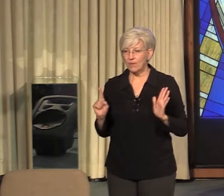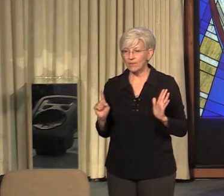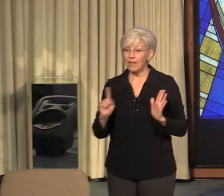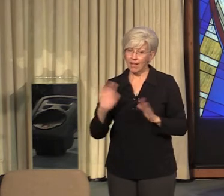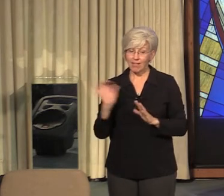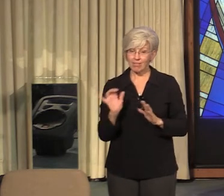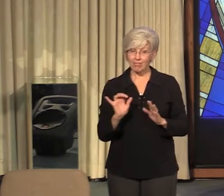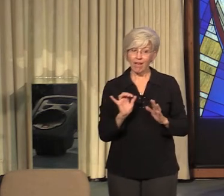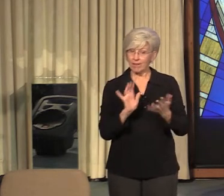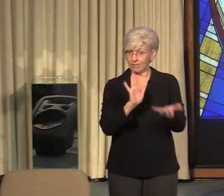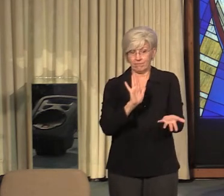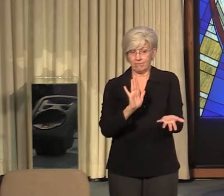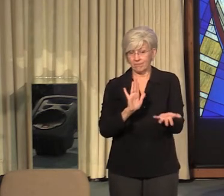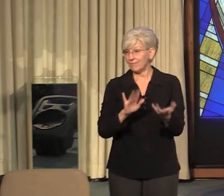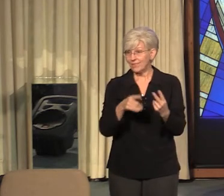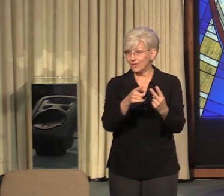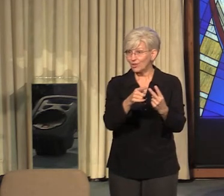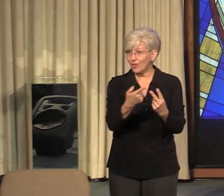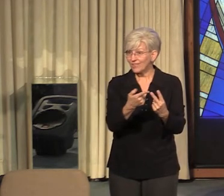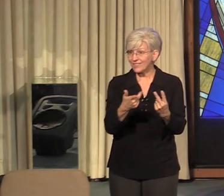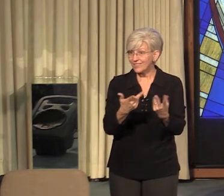like Charles's wealth did.